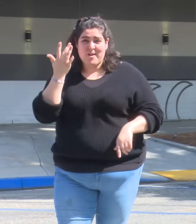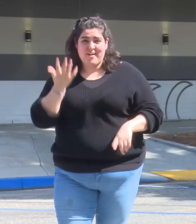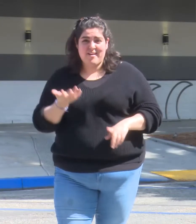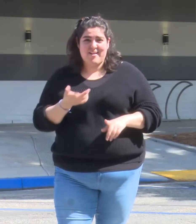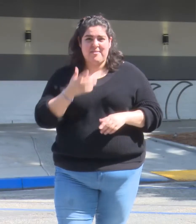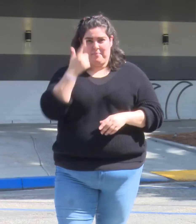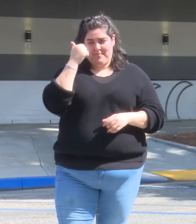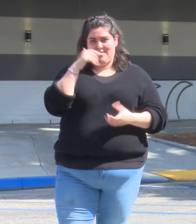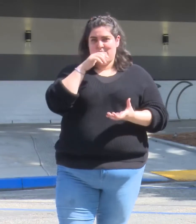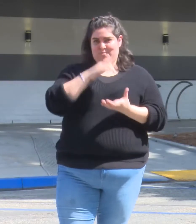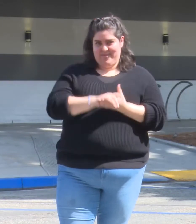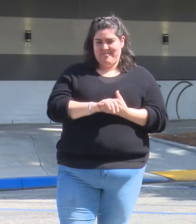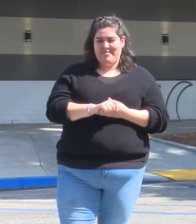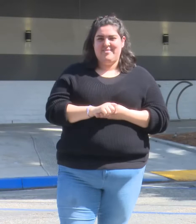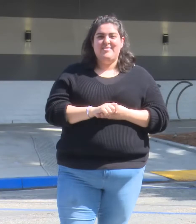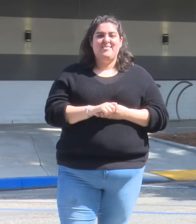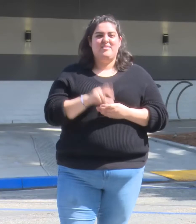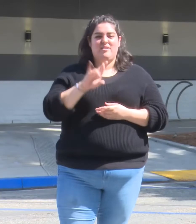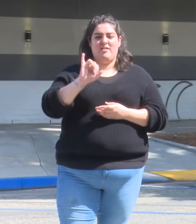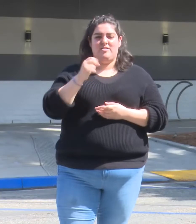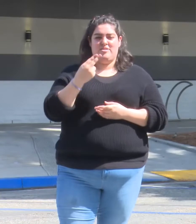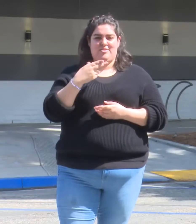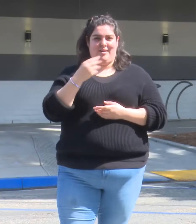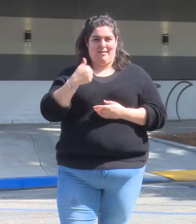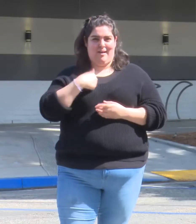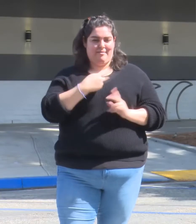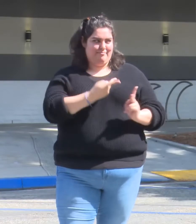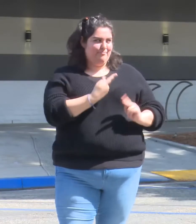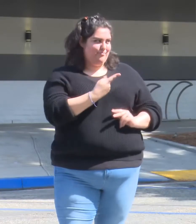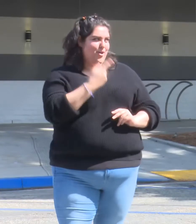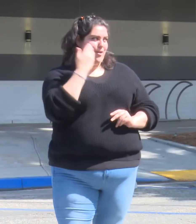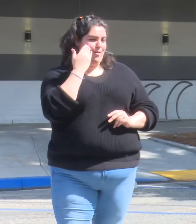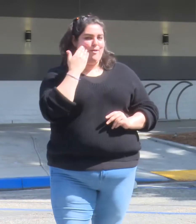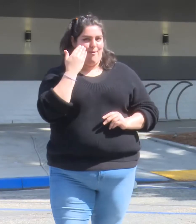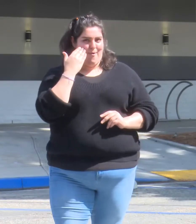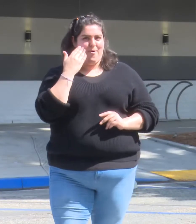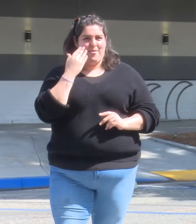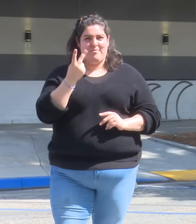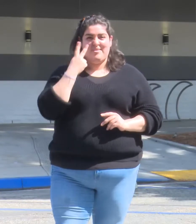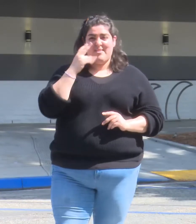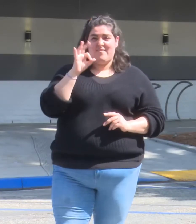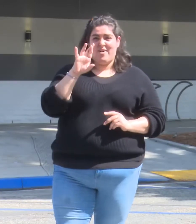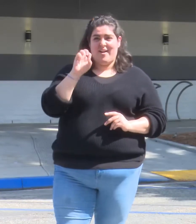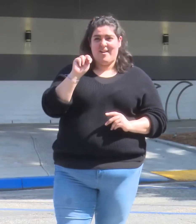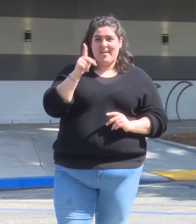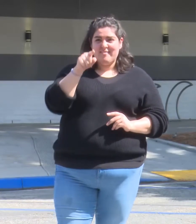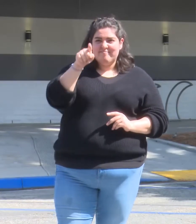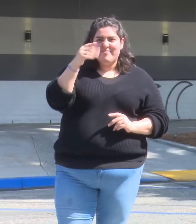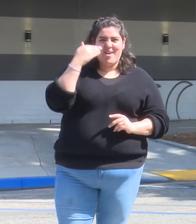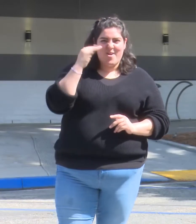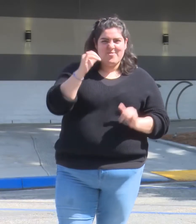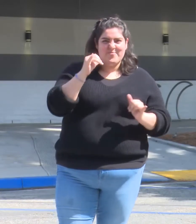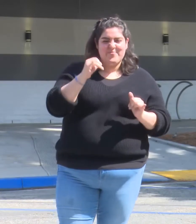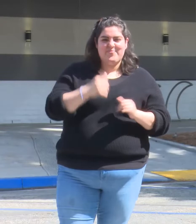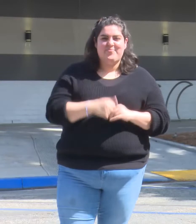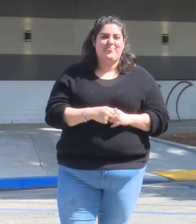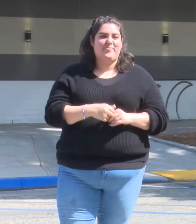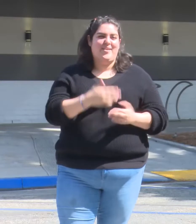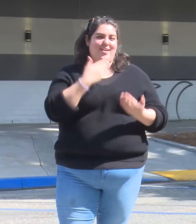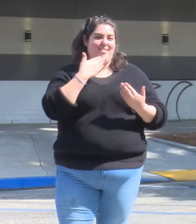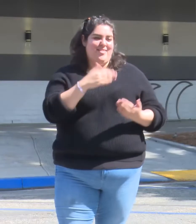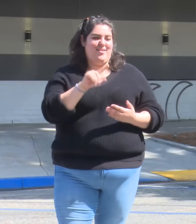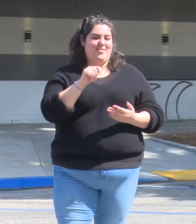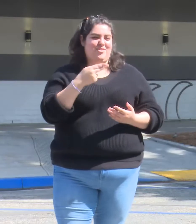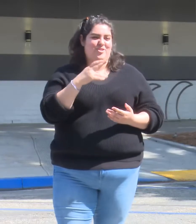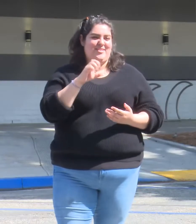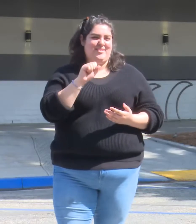me, Rich and I know that very, very well. I can see Frank out there. He knows. Thank you, Teresa, for that very,